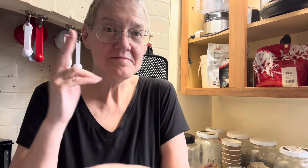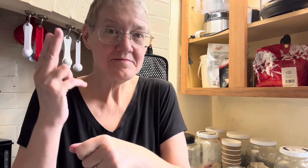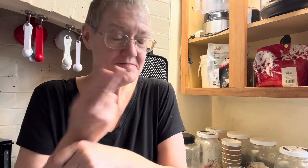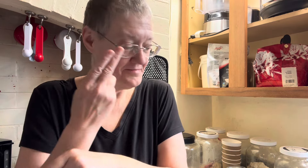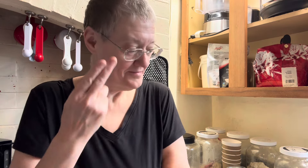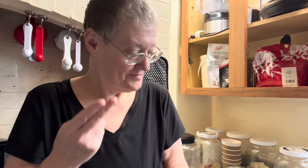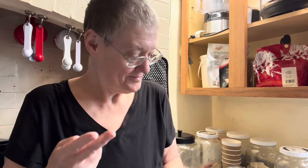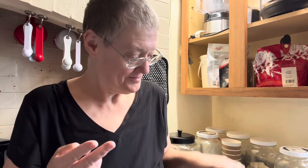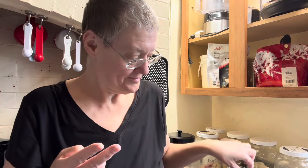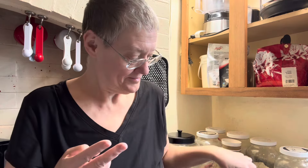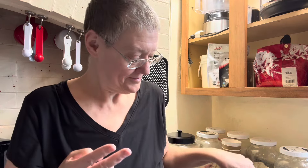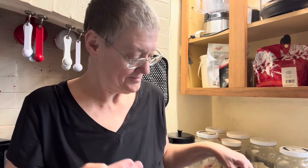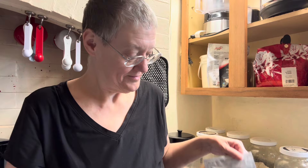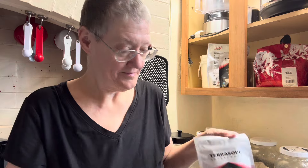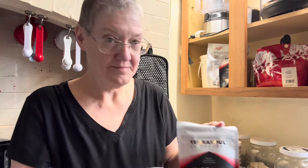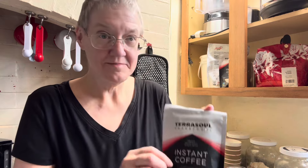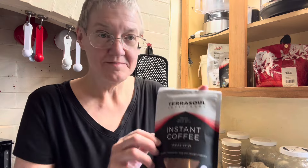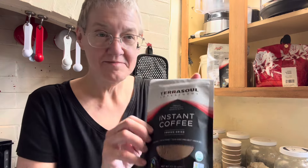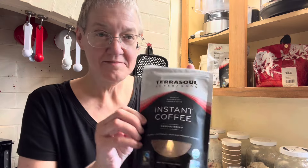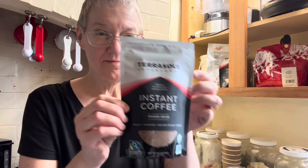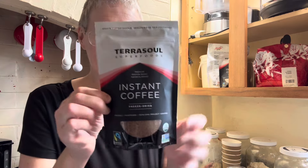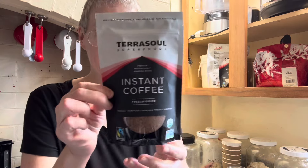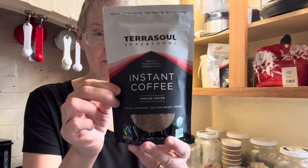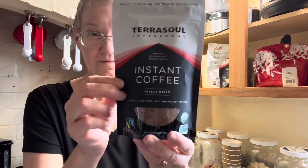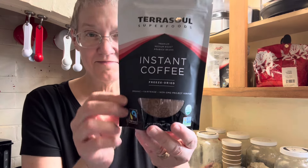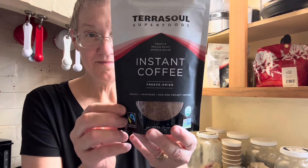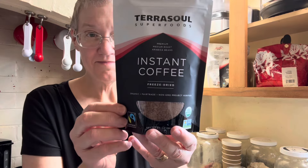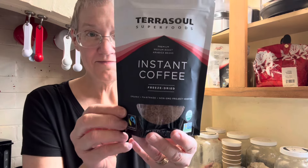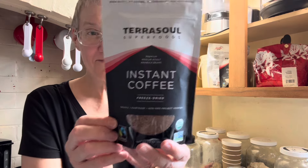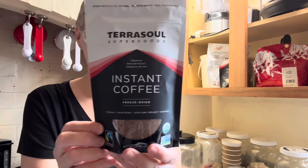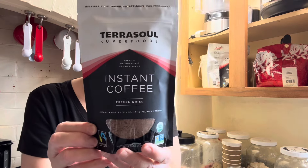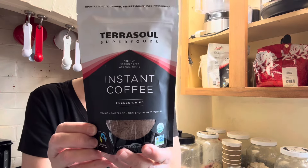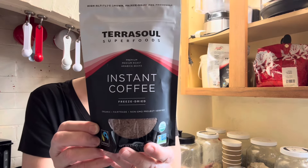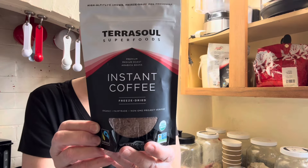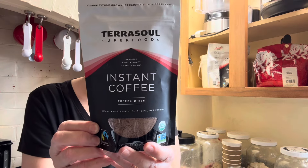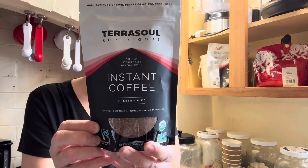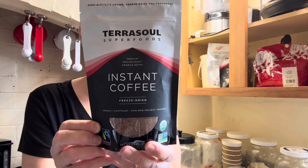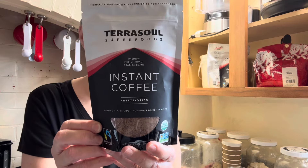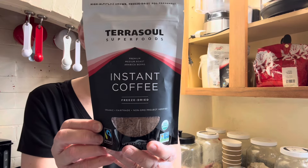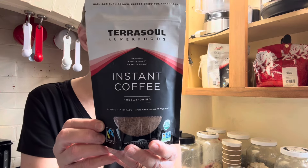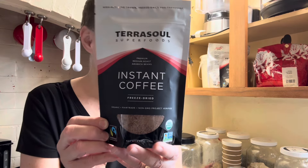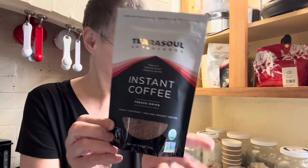But for the hospital, I'm going to be using this instant coffee.